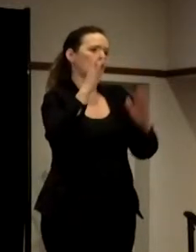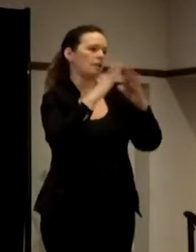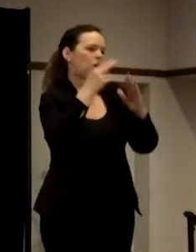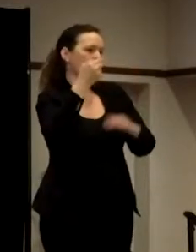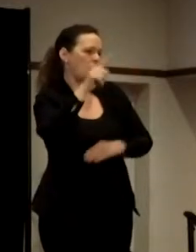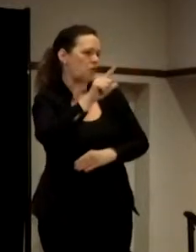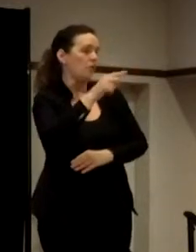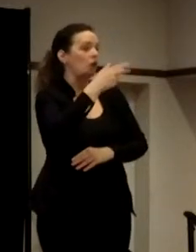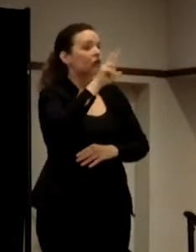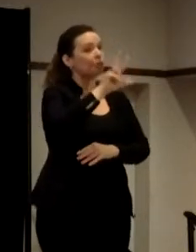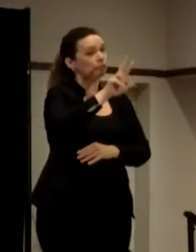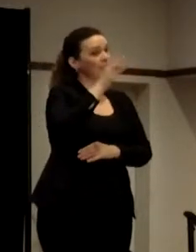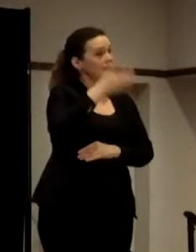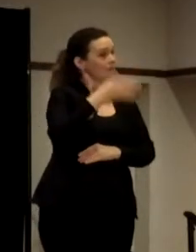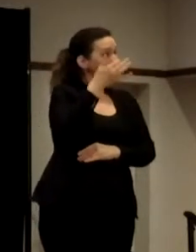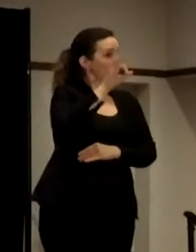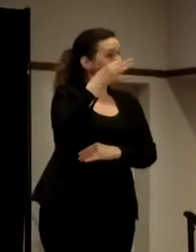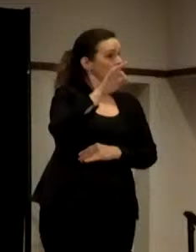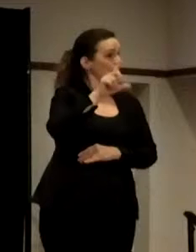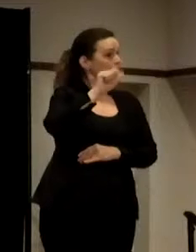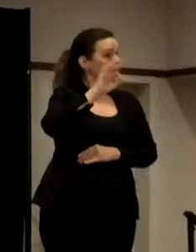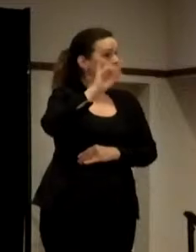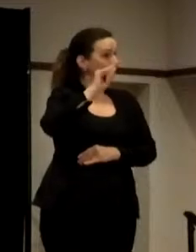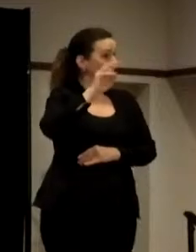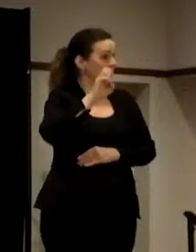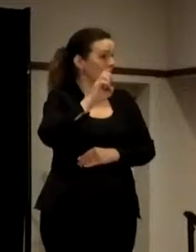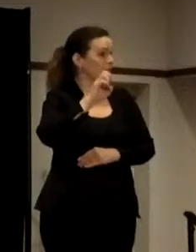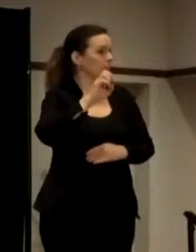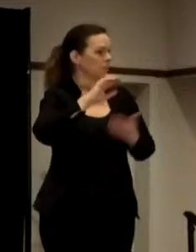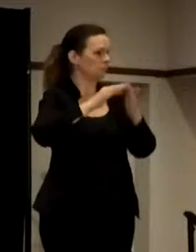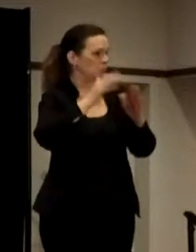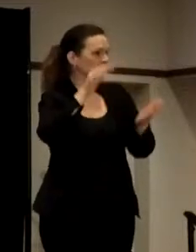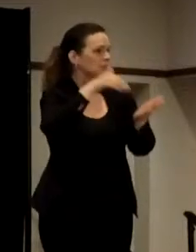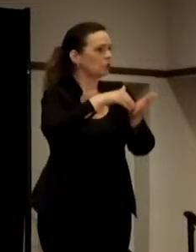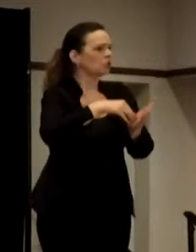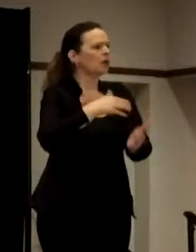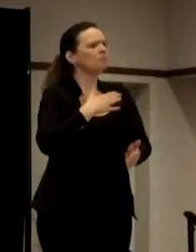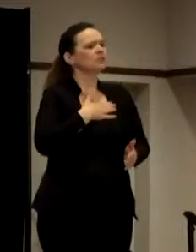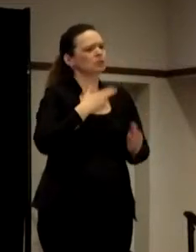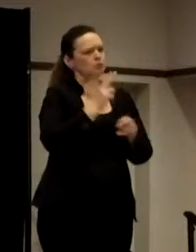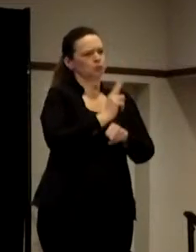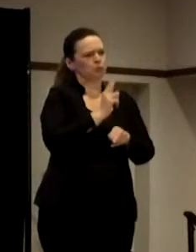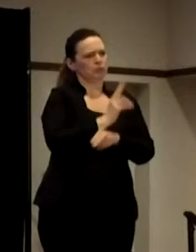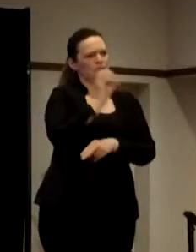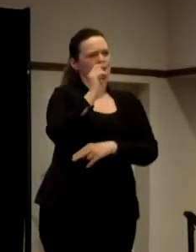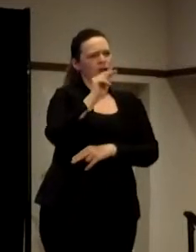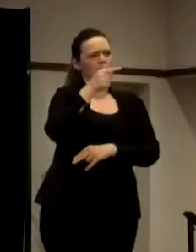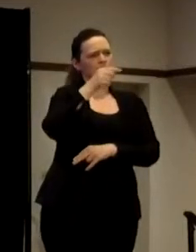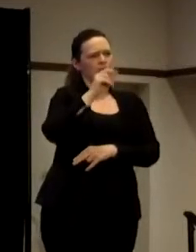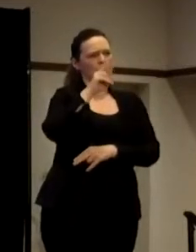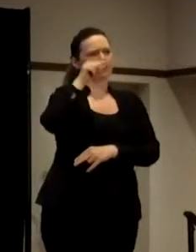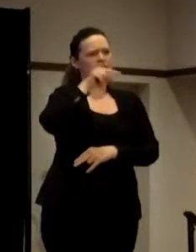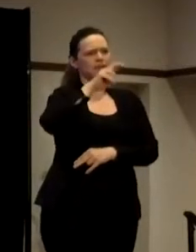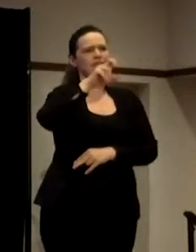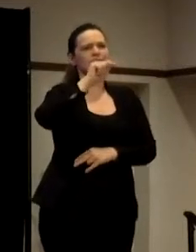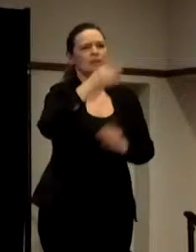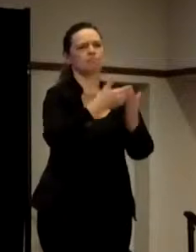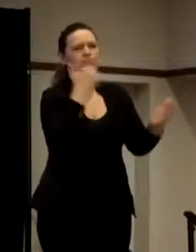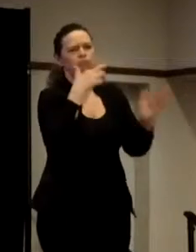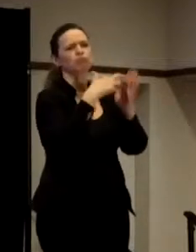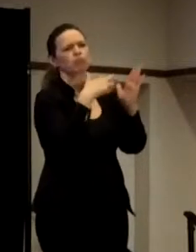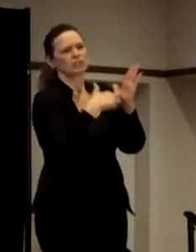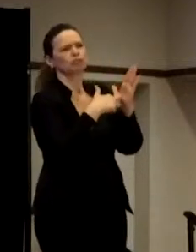to date, there's been no data to show that the virus is spreading in schools. The positivity rates of